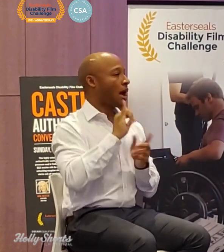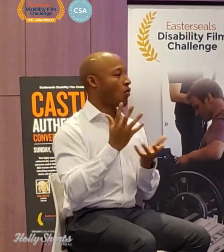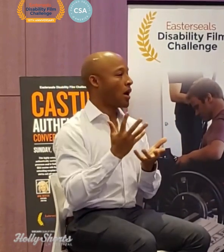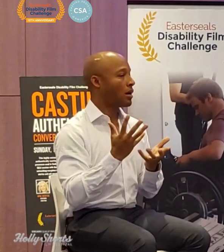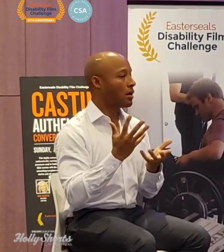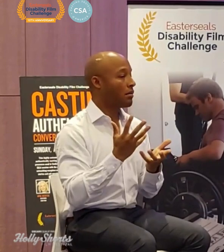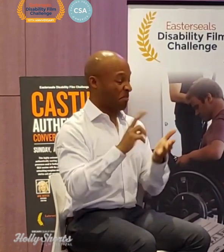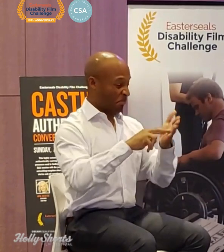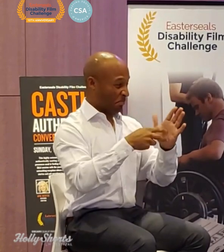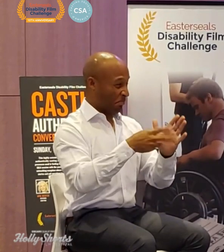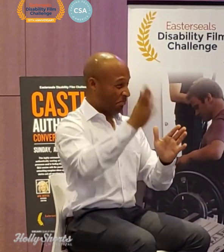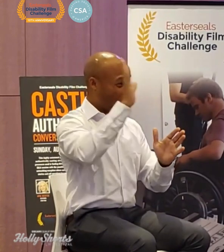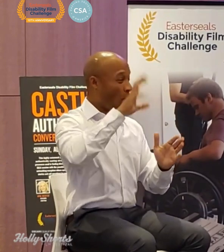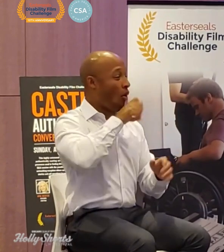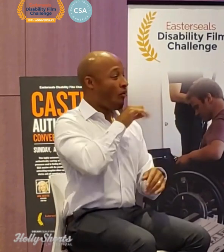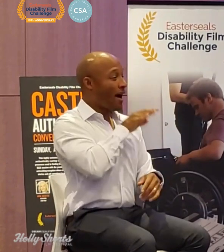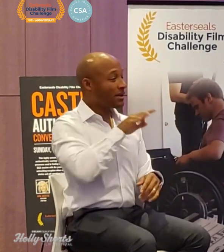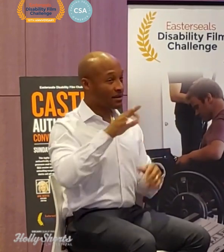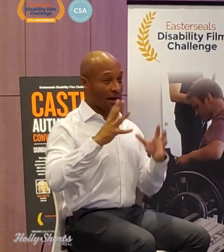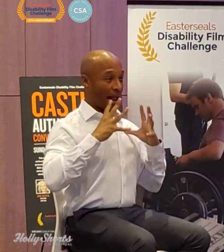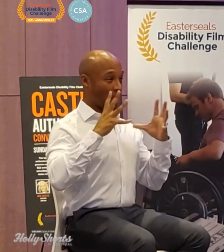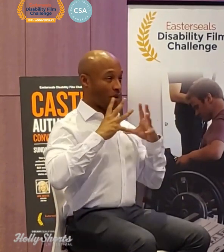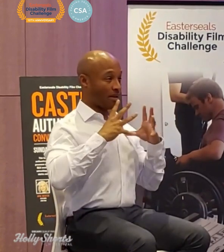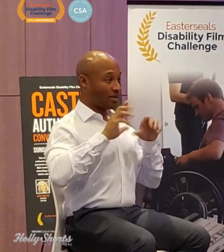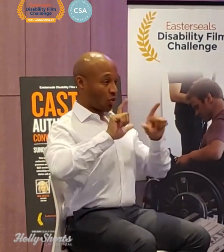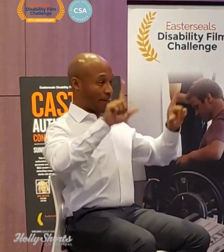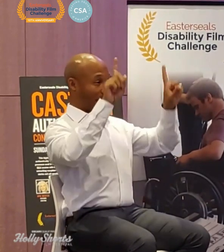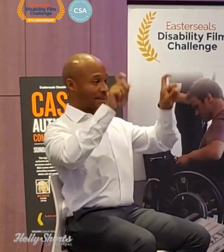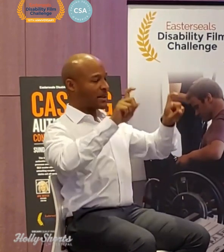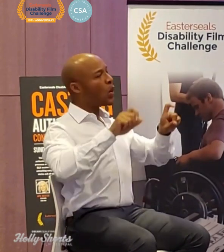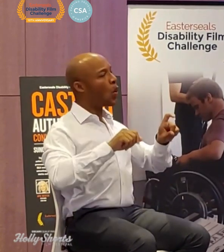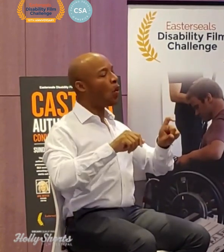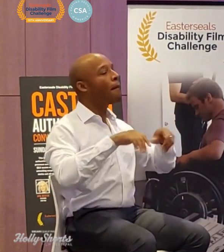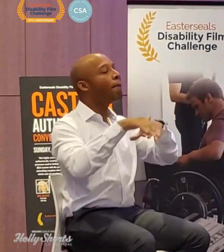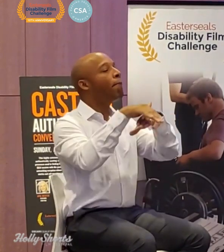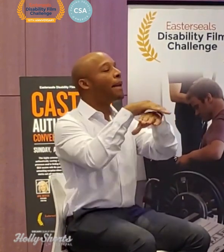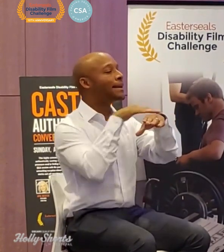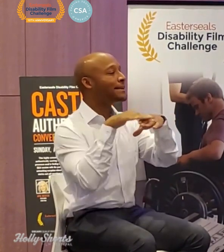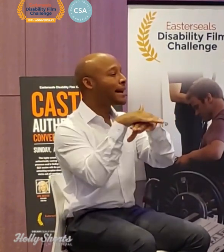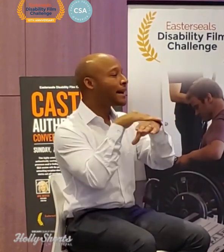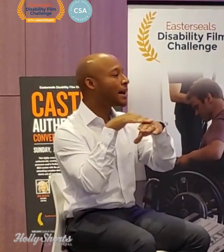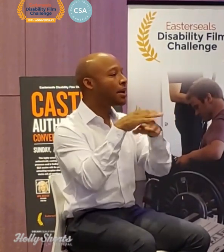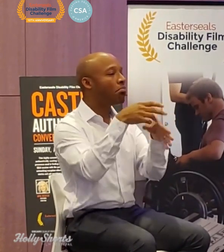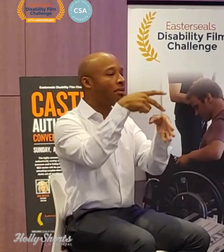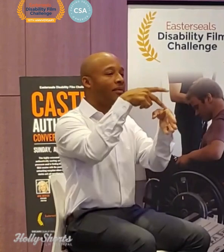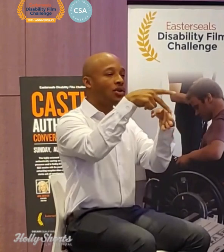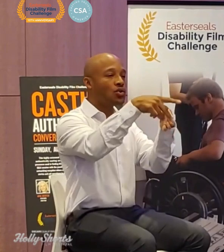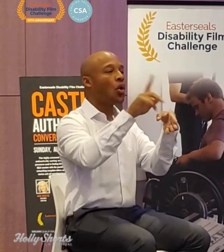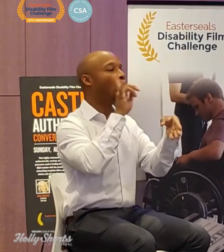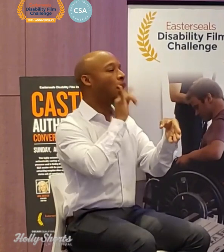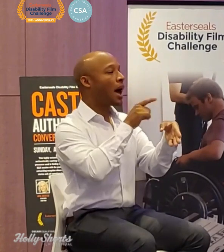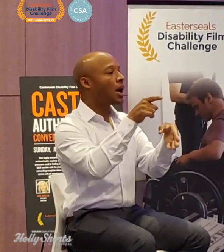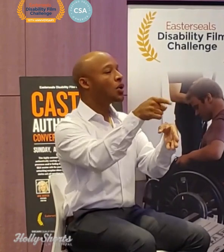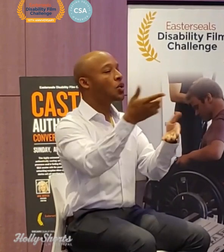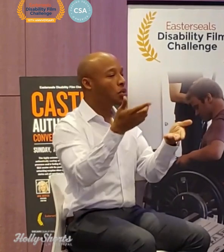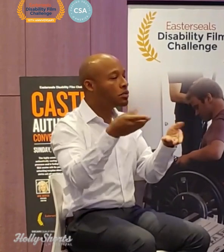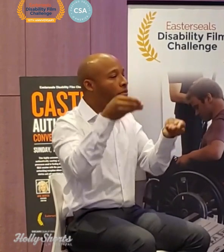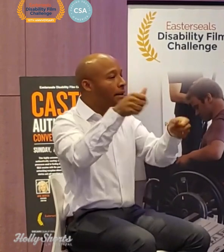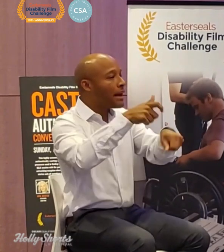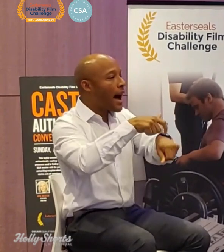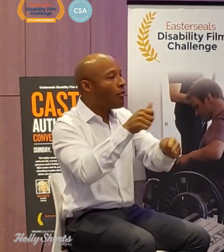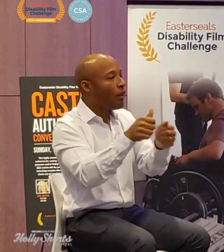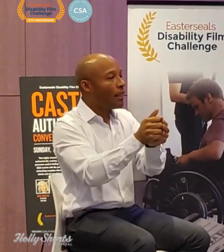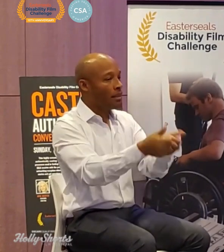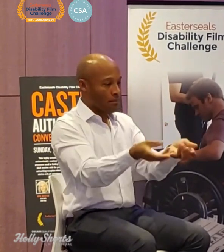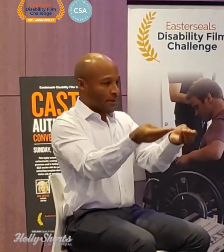I just mean just a basic, you know, professional, you look like you've spent time with material, things like that,